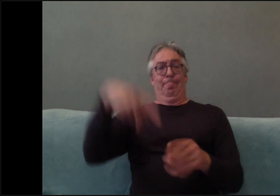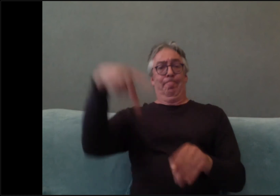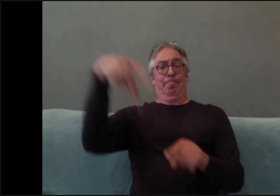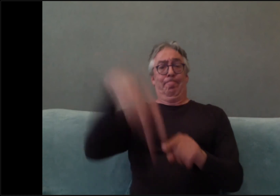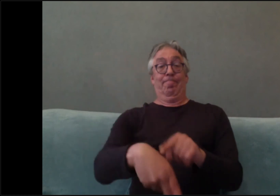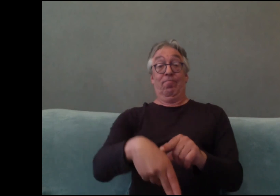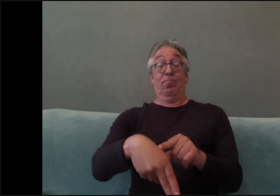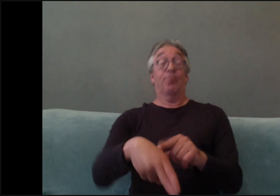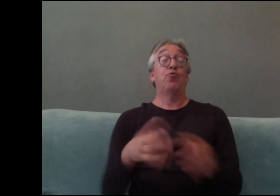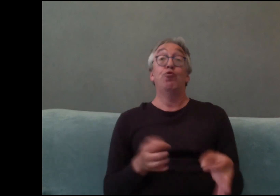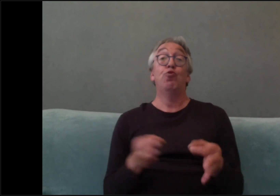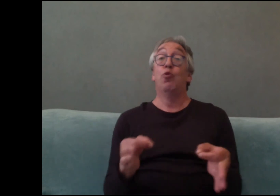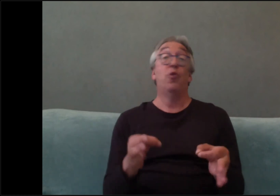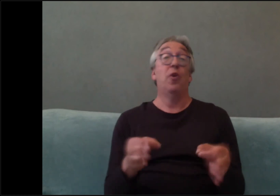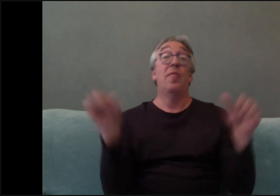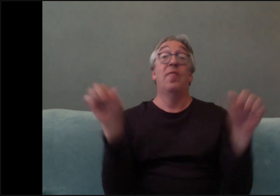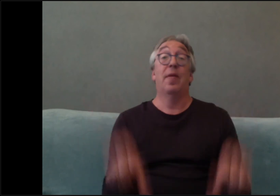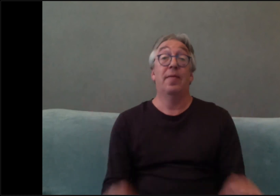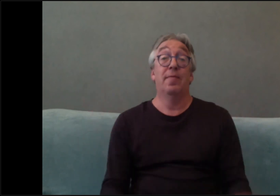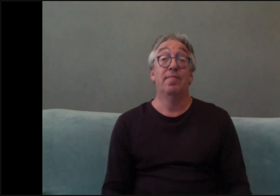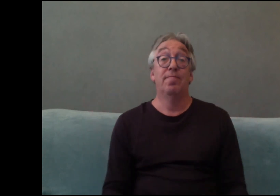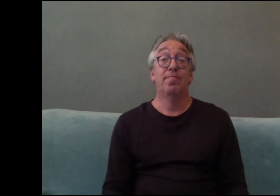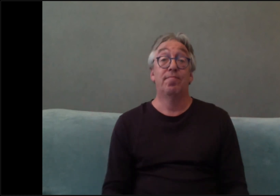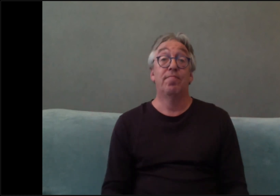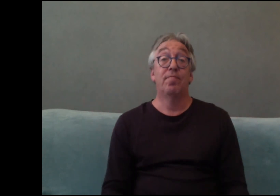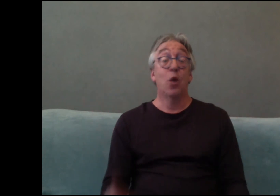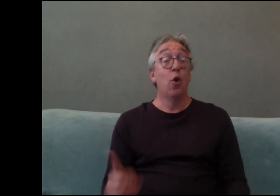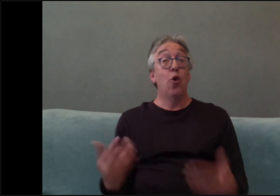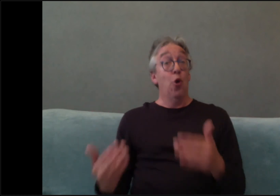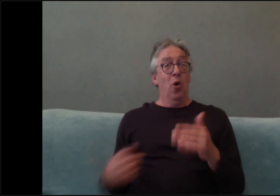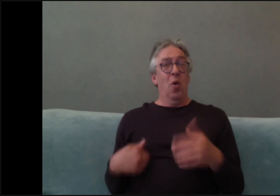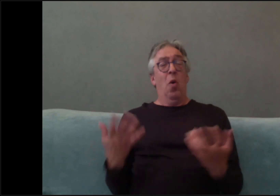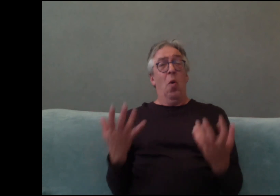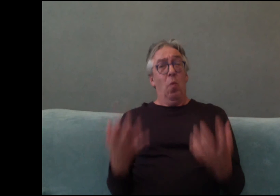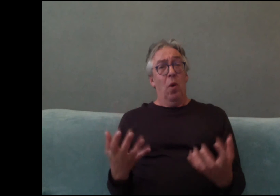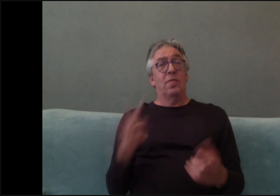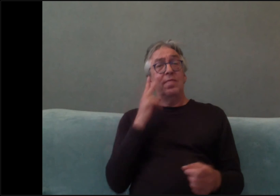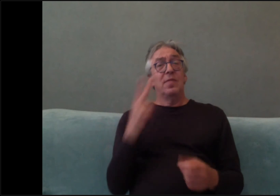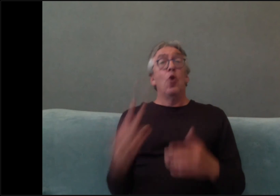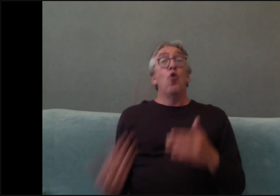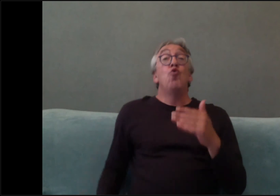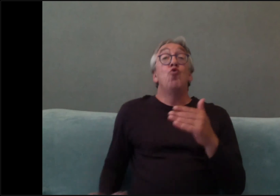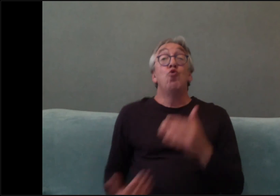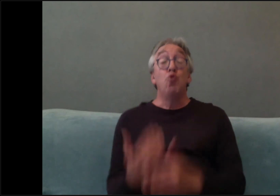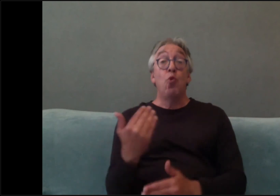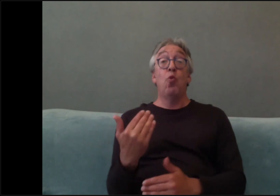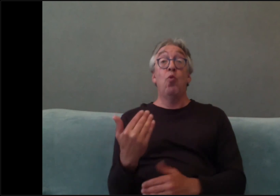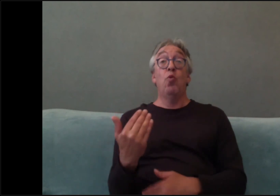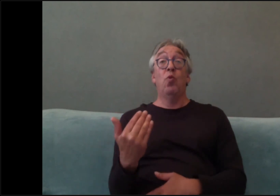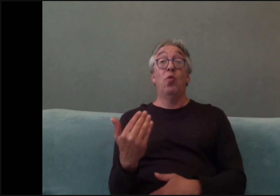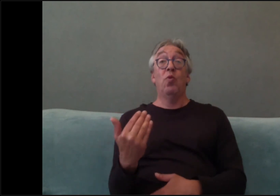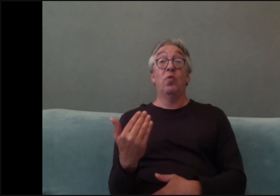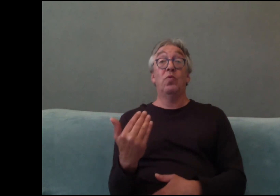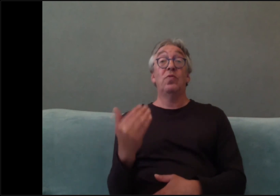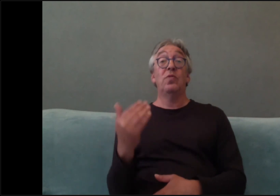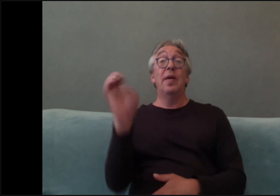A renewed EU anti-poverty strategy as part of Europe 2030 strategy are key demands